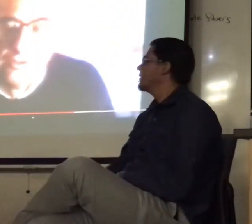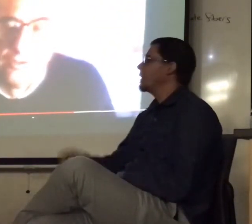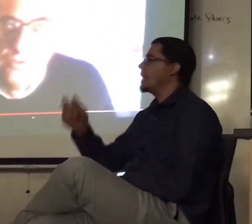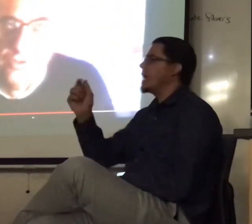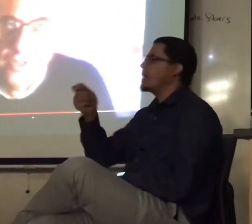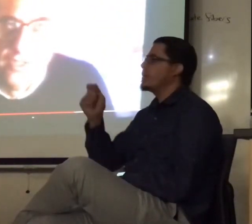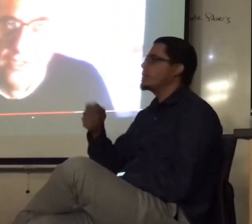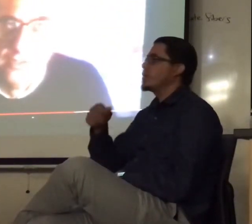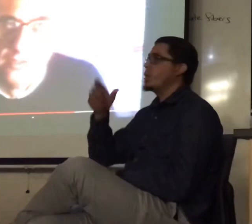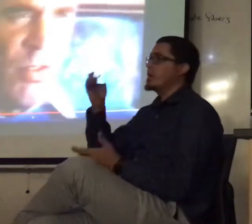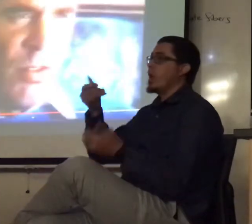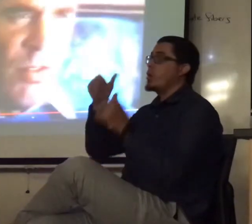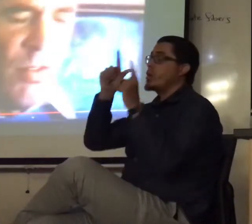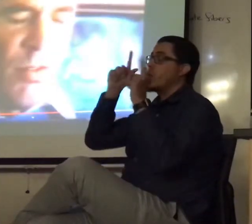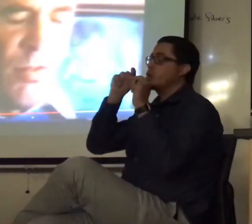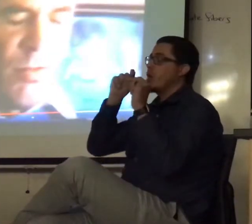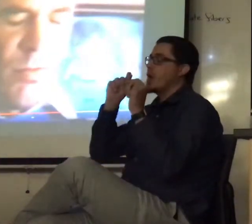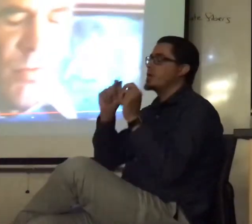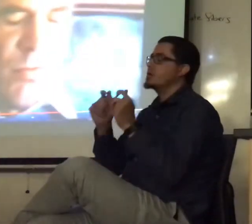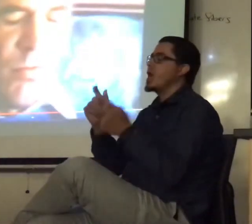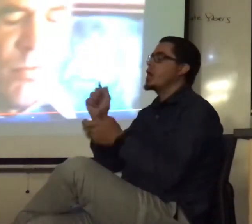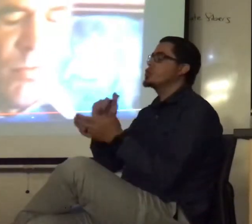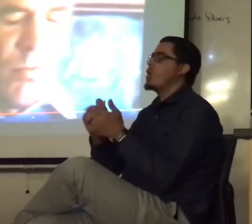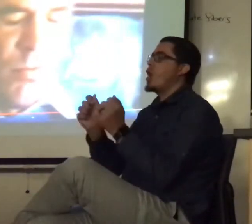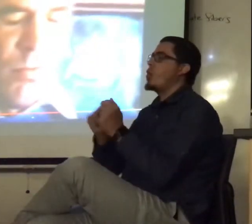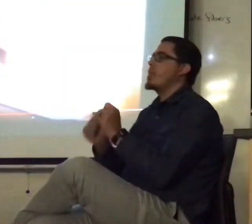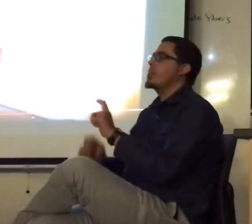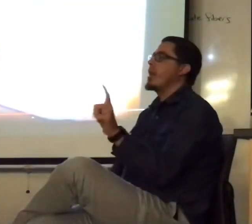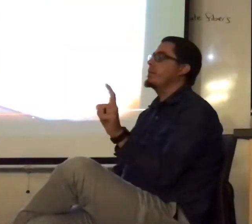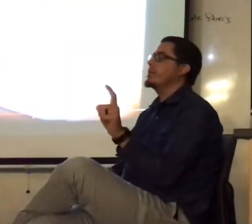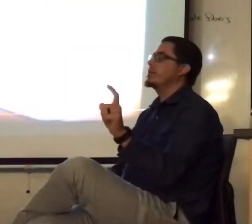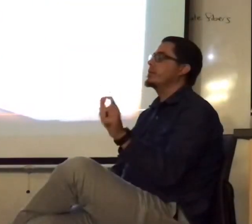So just close your eyes and draw with your left hand.